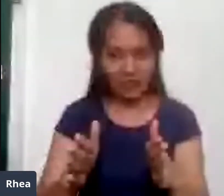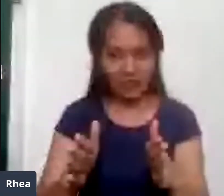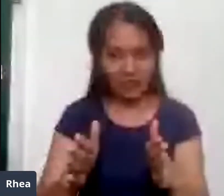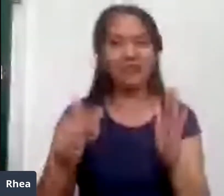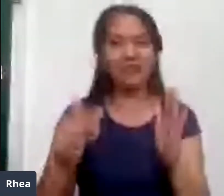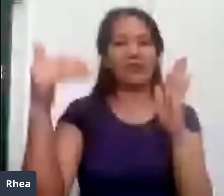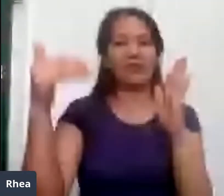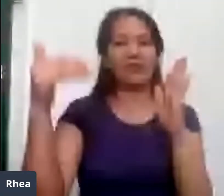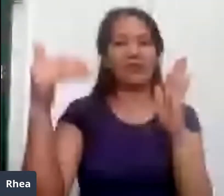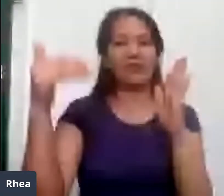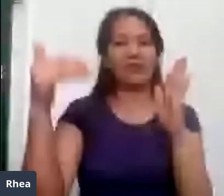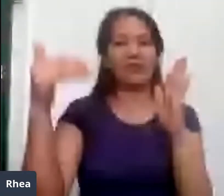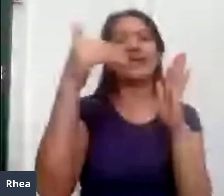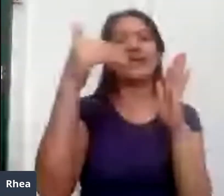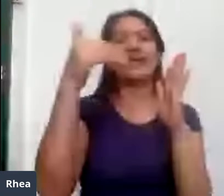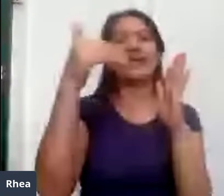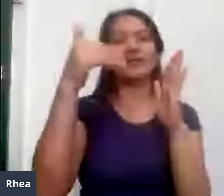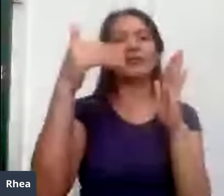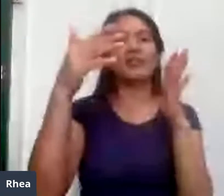Teacher.